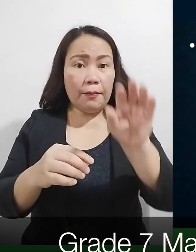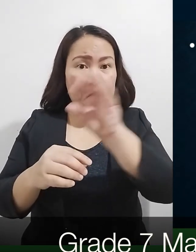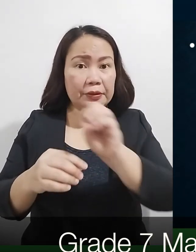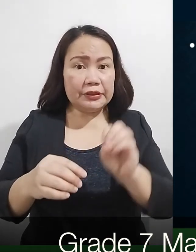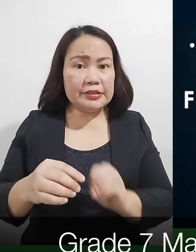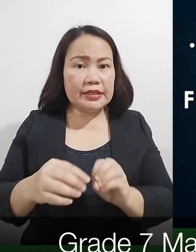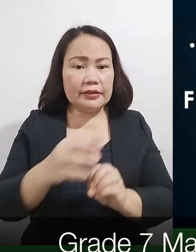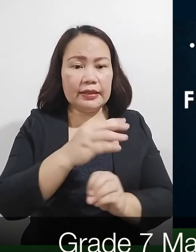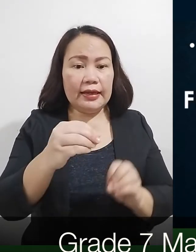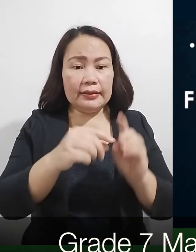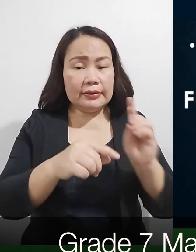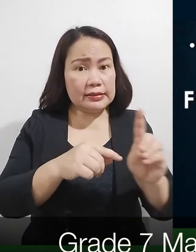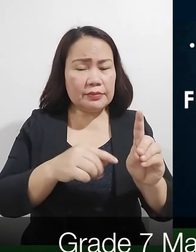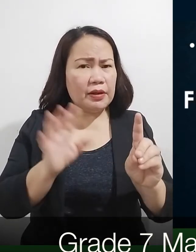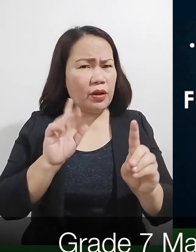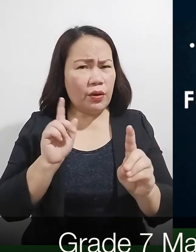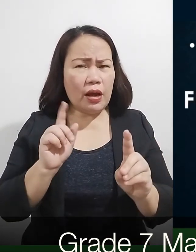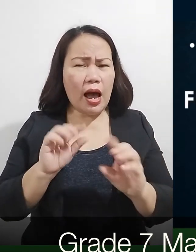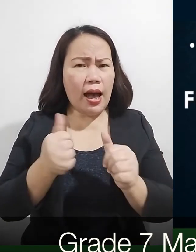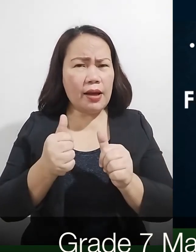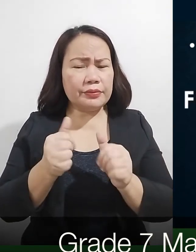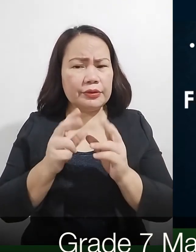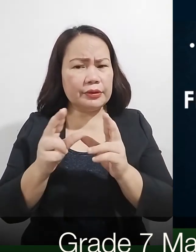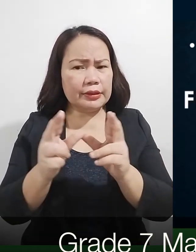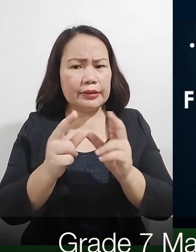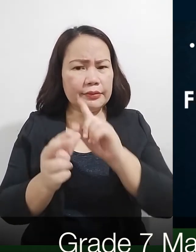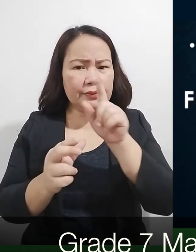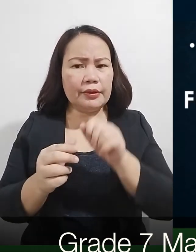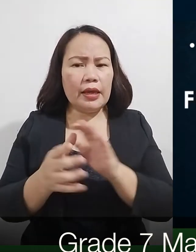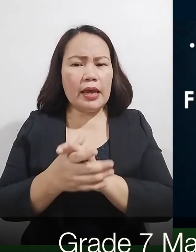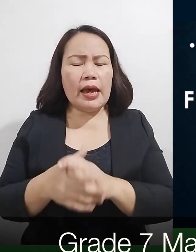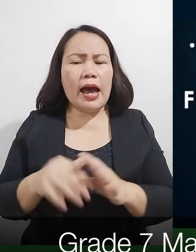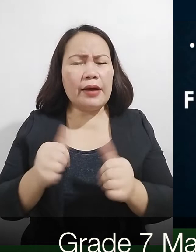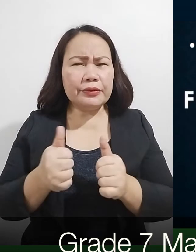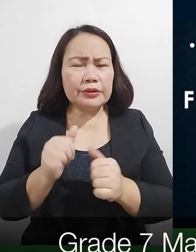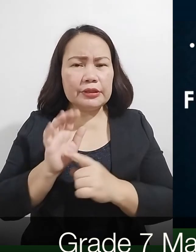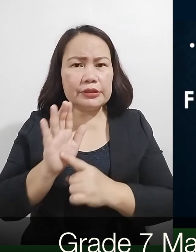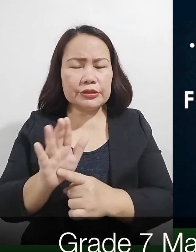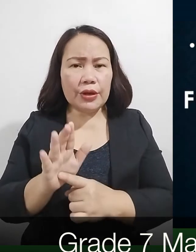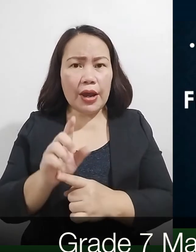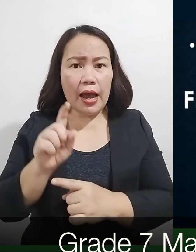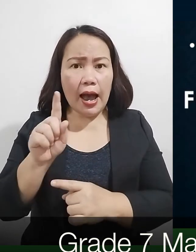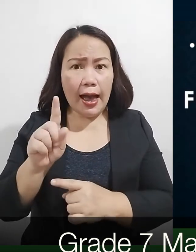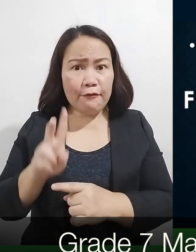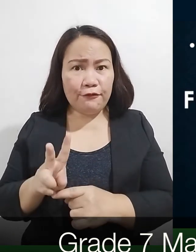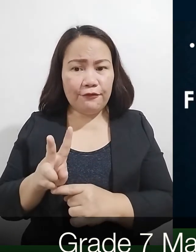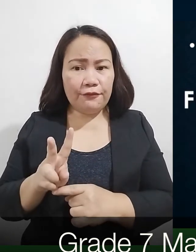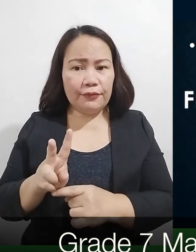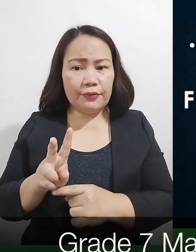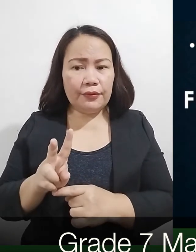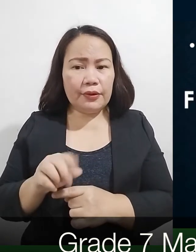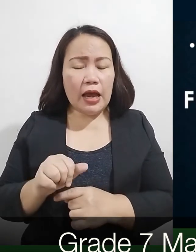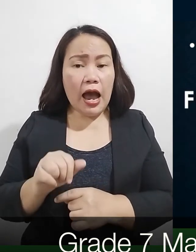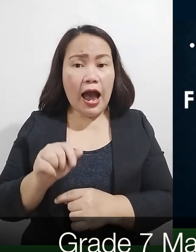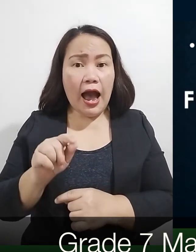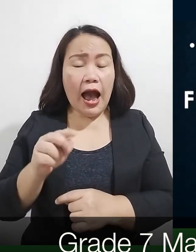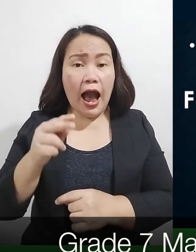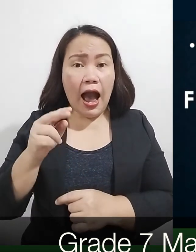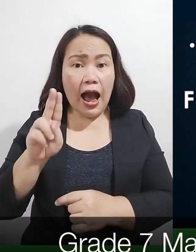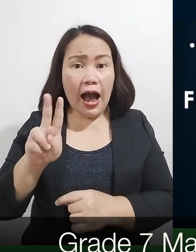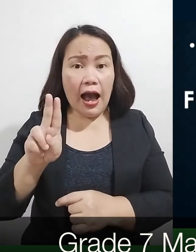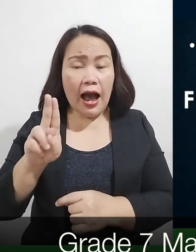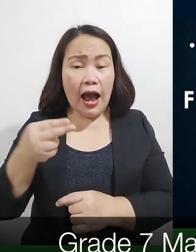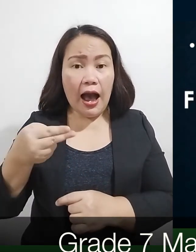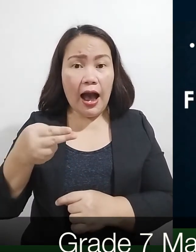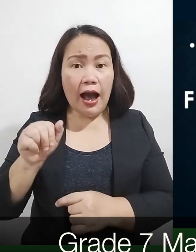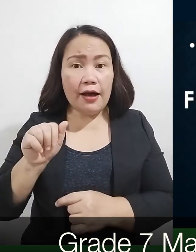decimals. So, etong tatlo na to, how are you going to express a half? A half paano